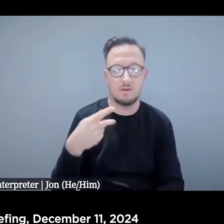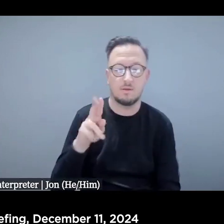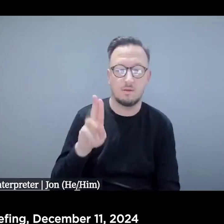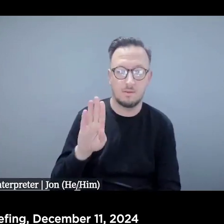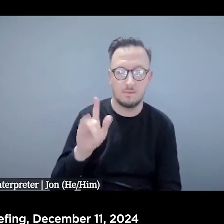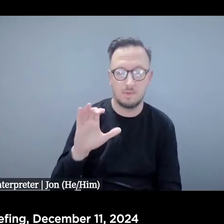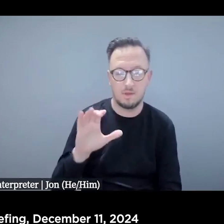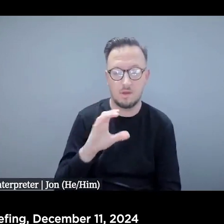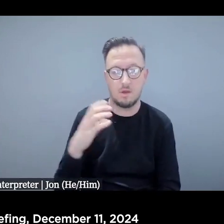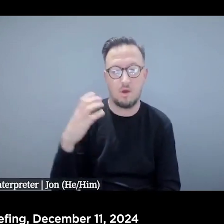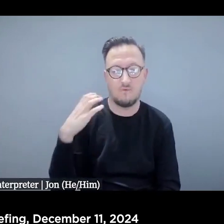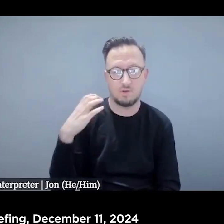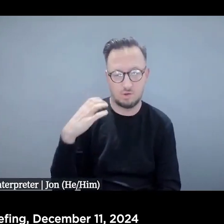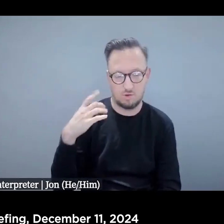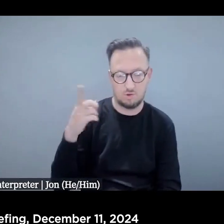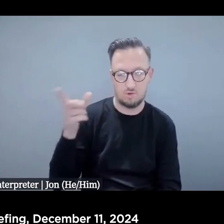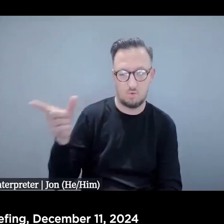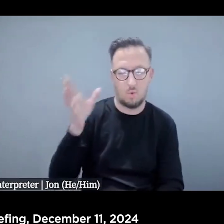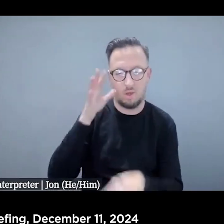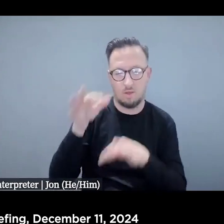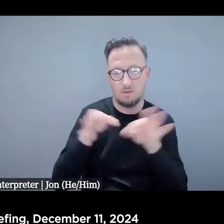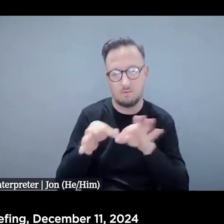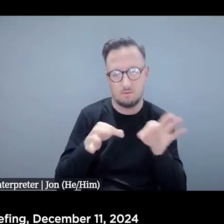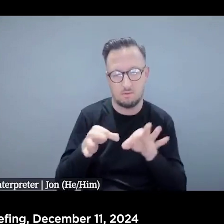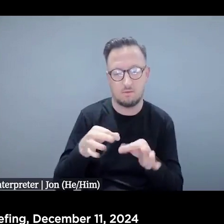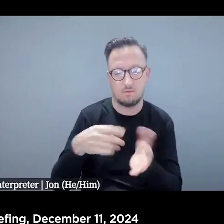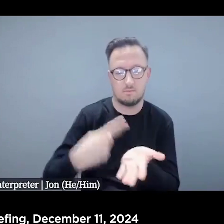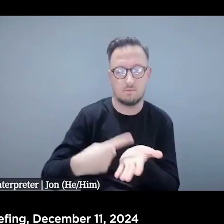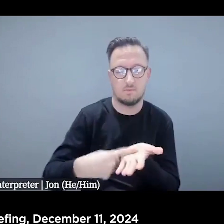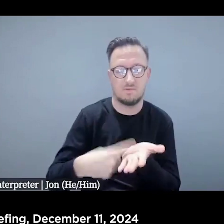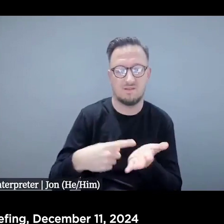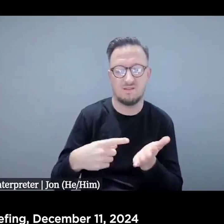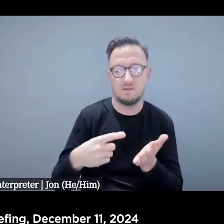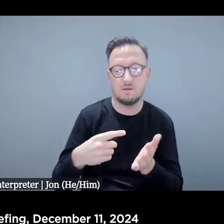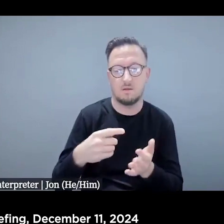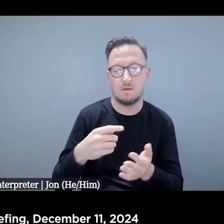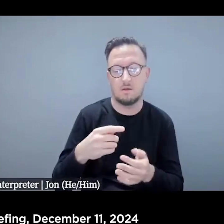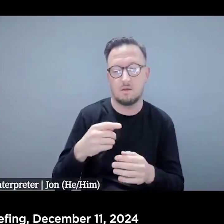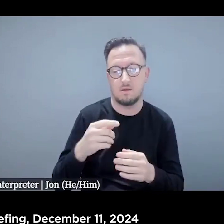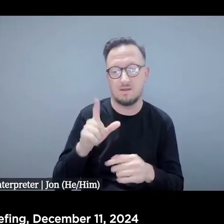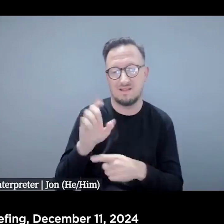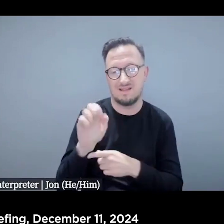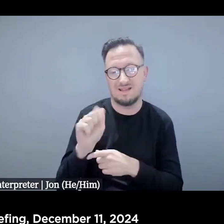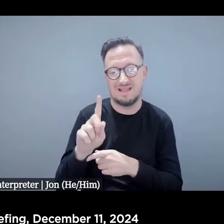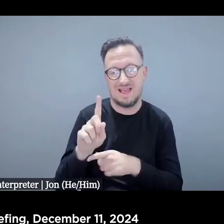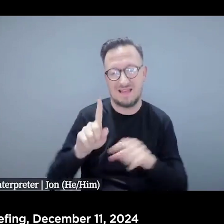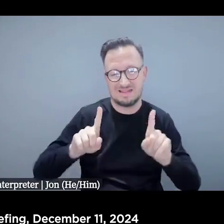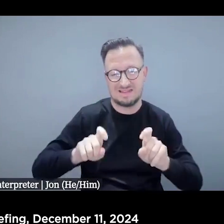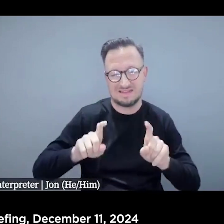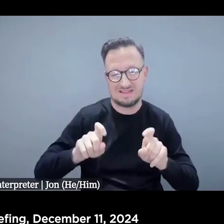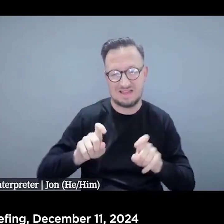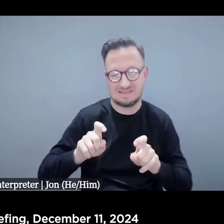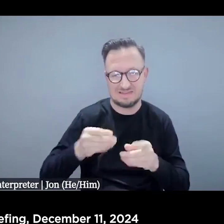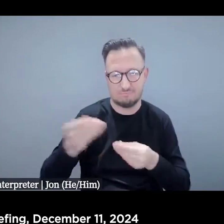Chandler, who will share updates on the city's increased capacity for lead, test kit distribution, and